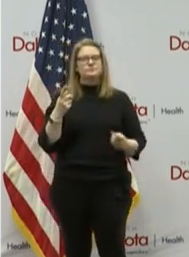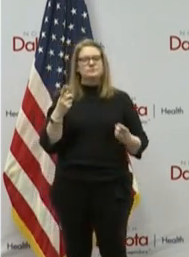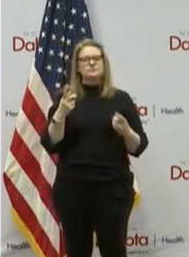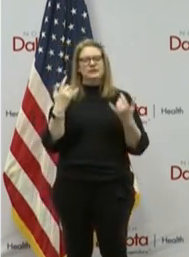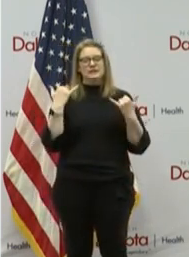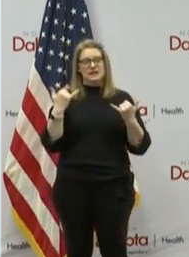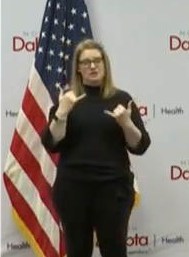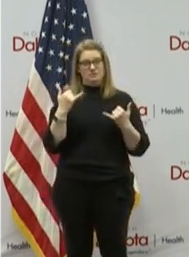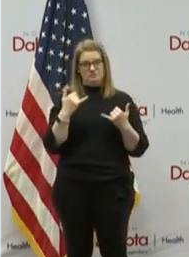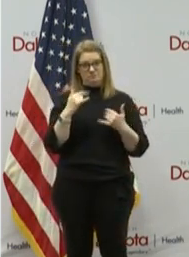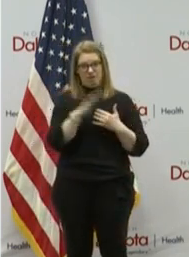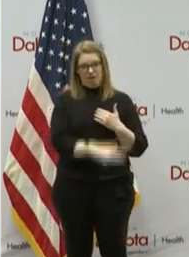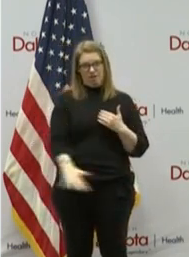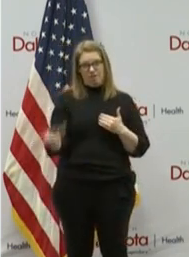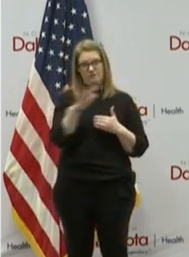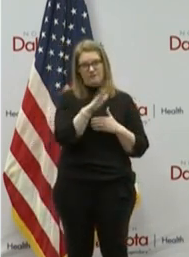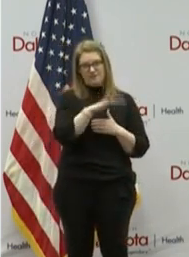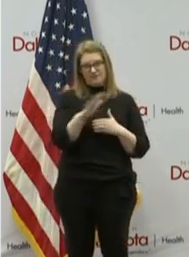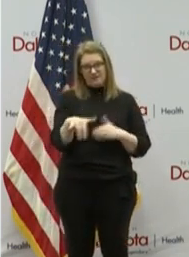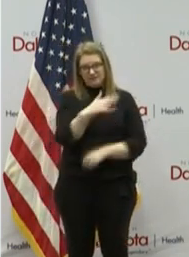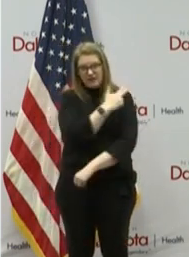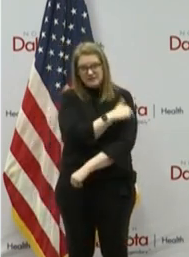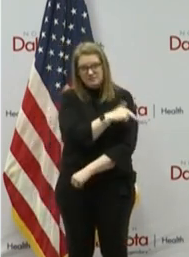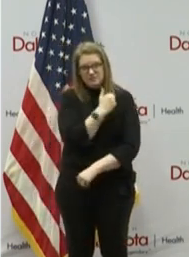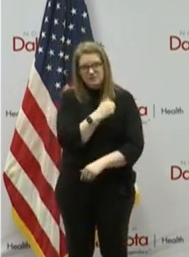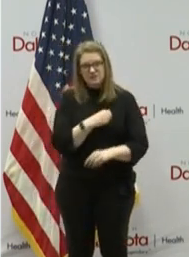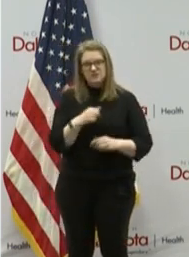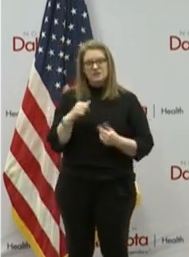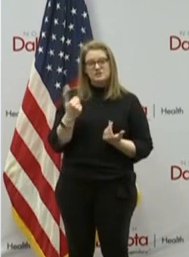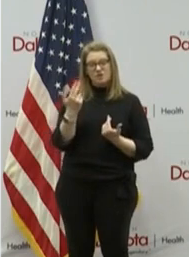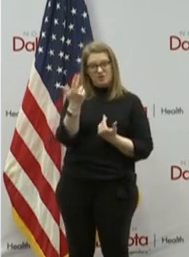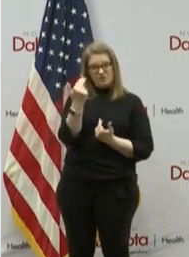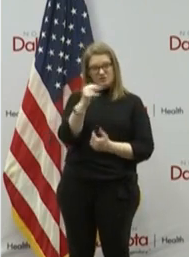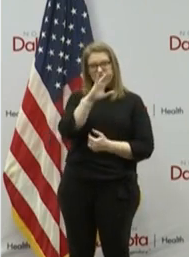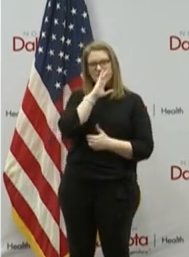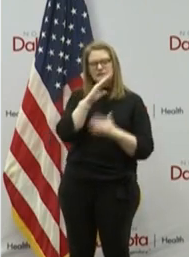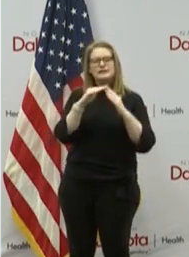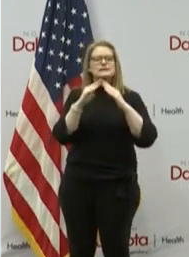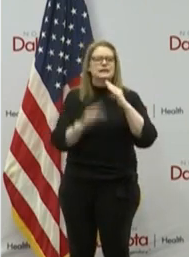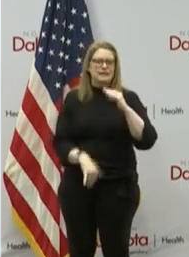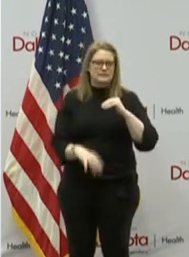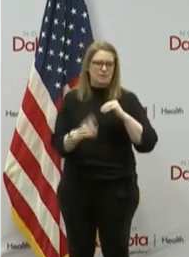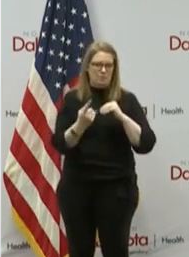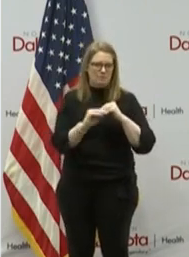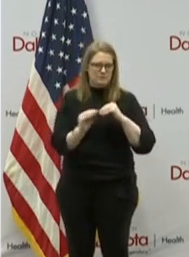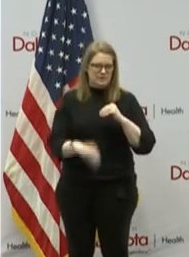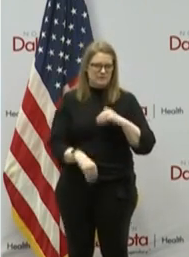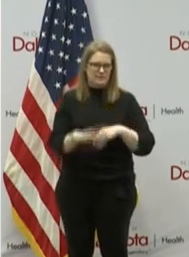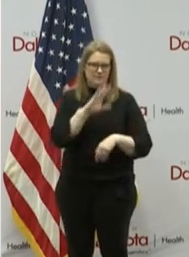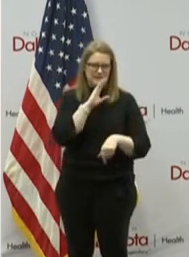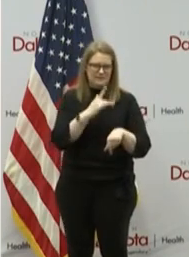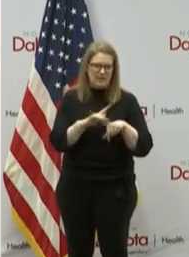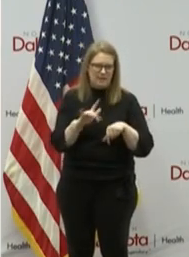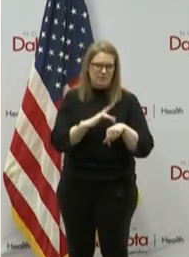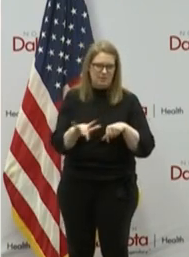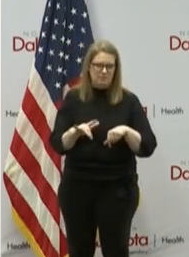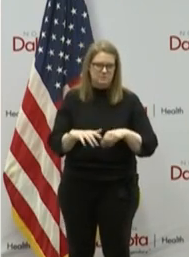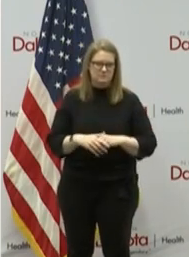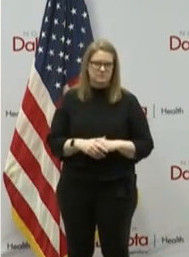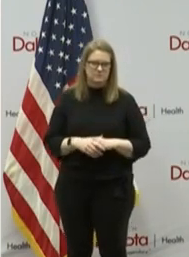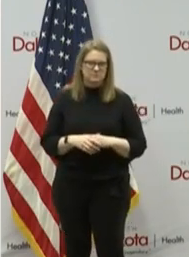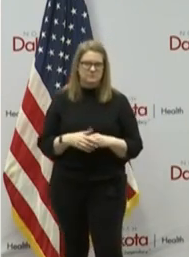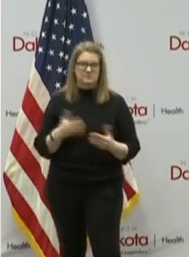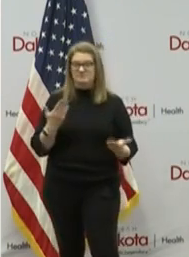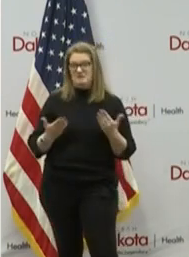our 55 hospitals less than 1% of the total beds in North Dakota, by a lot less,